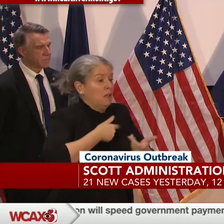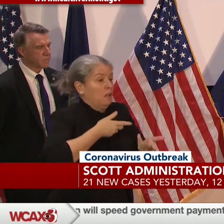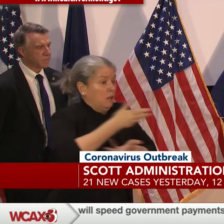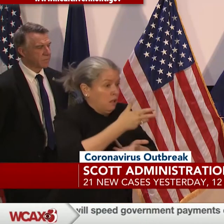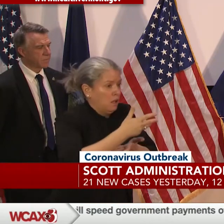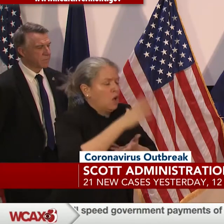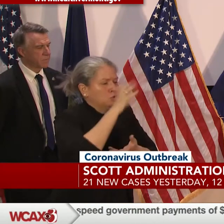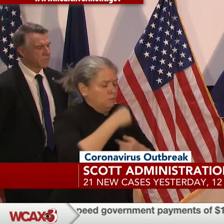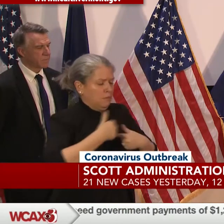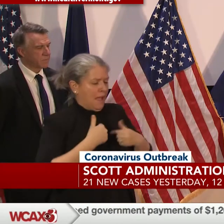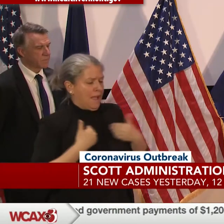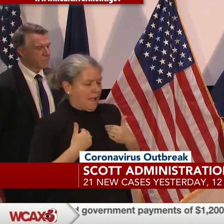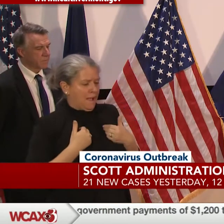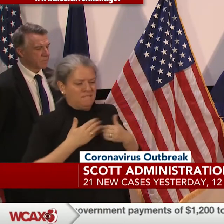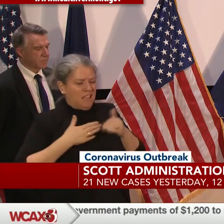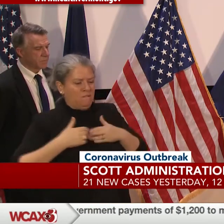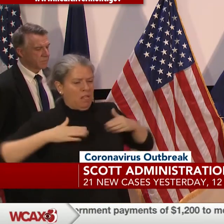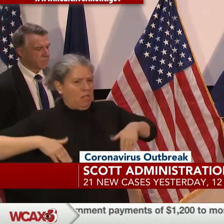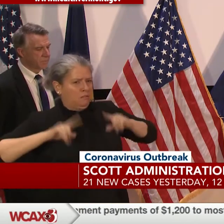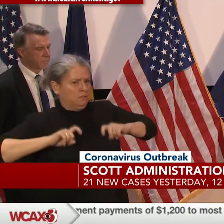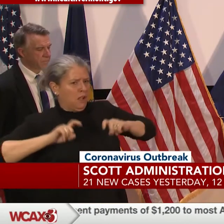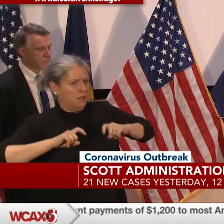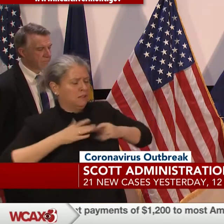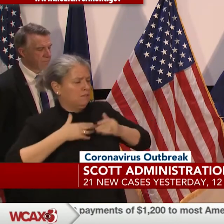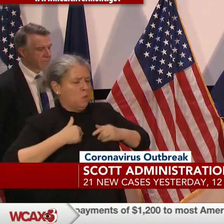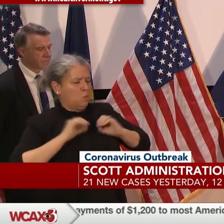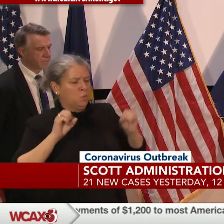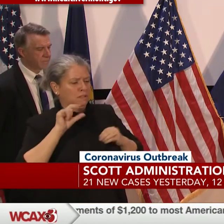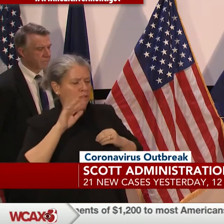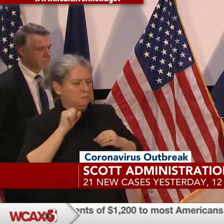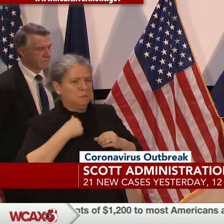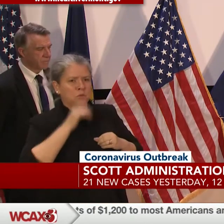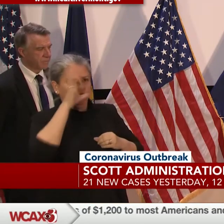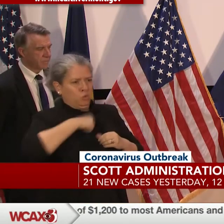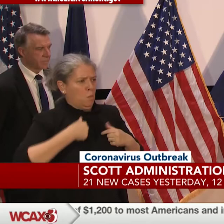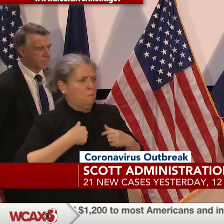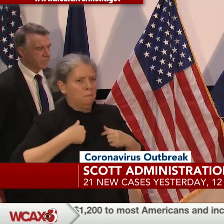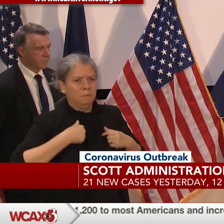rule of how public health works in this kind of a situation.